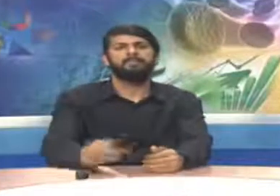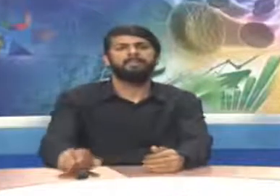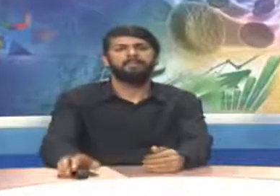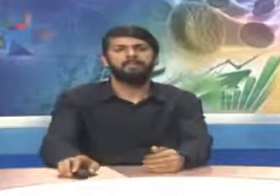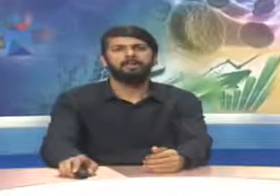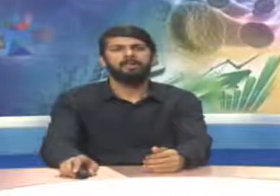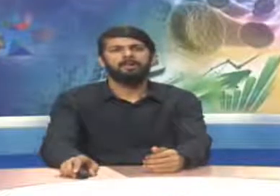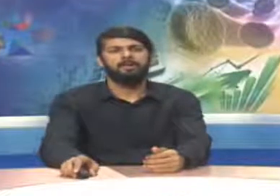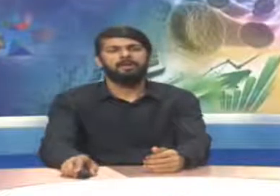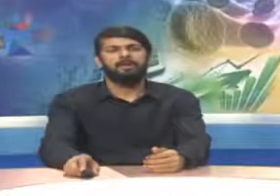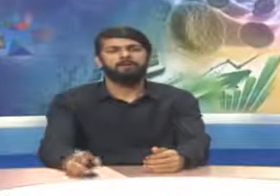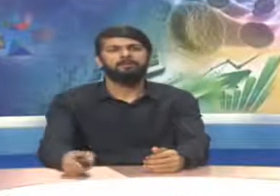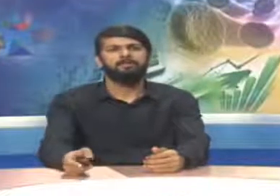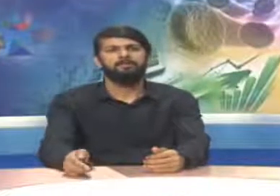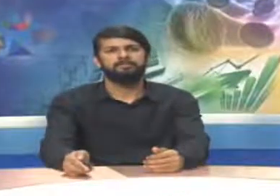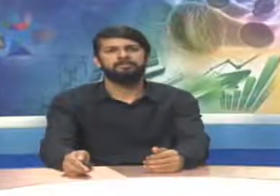socio-economic formations.